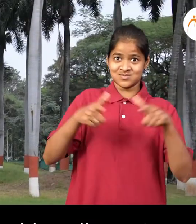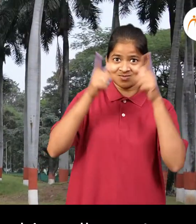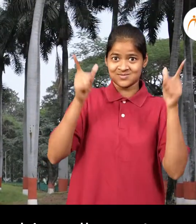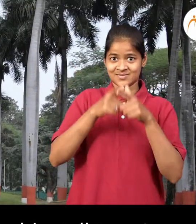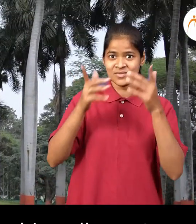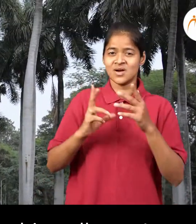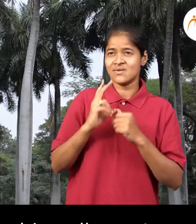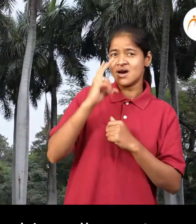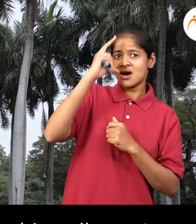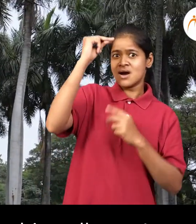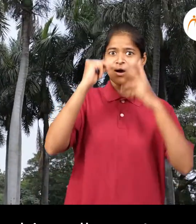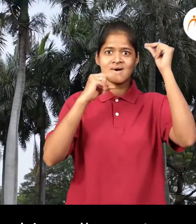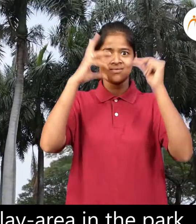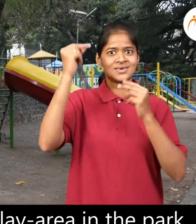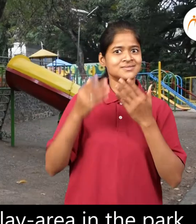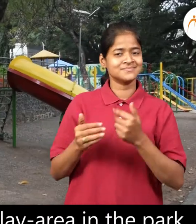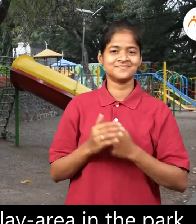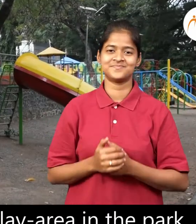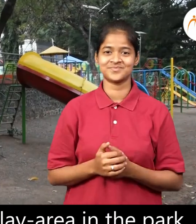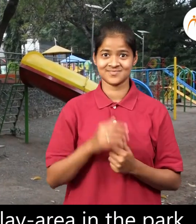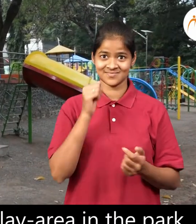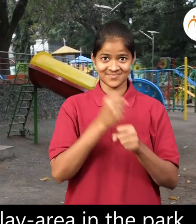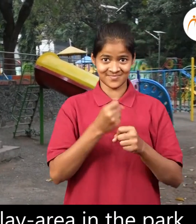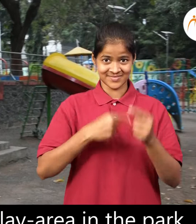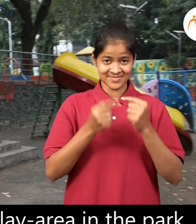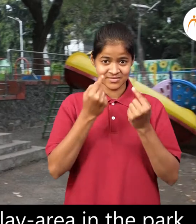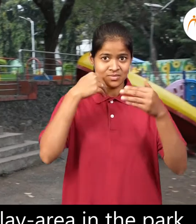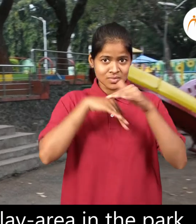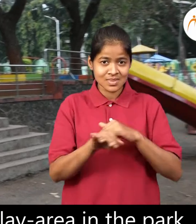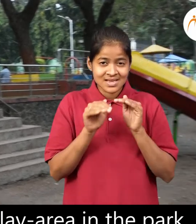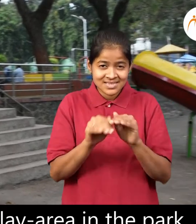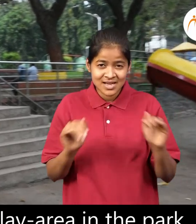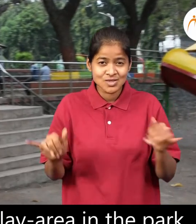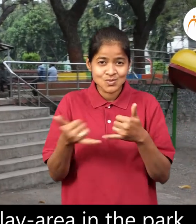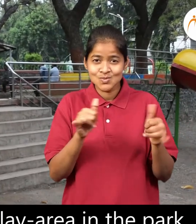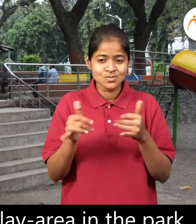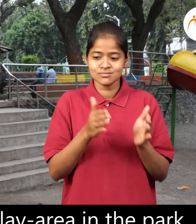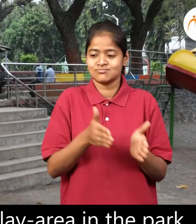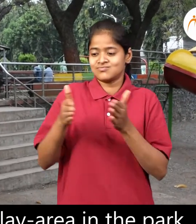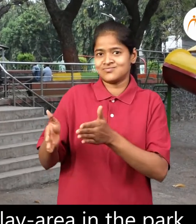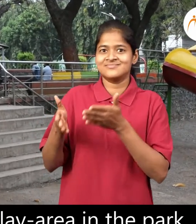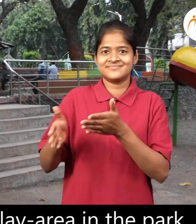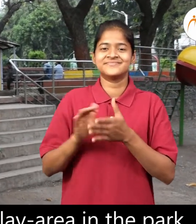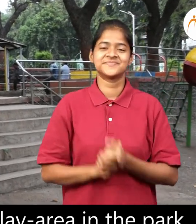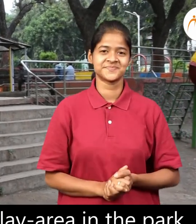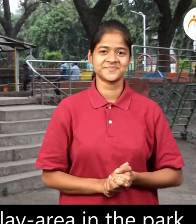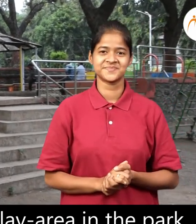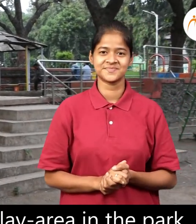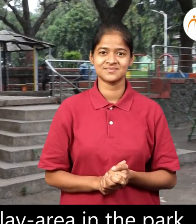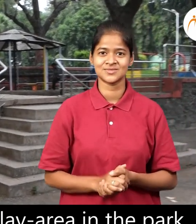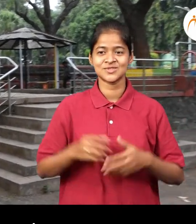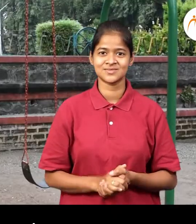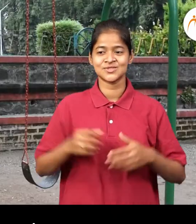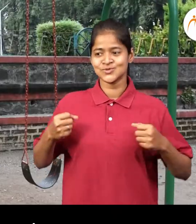big tall trees there is a separate play area in the park for children to play